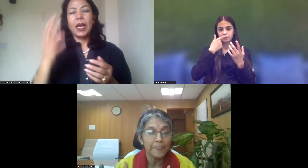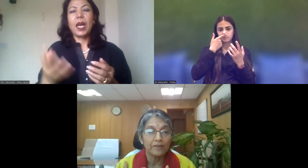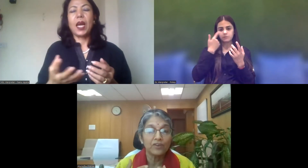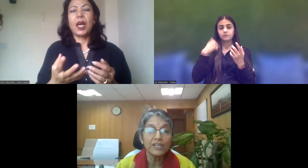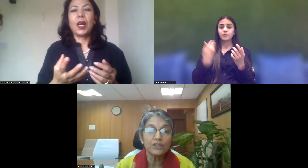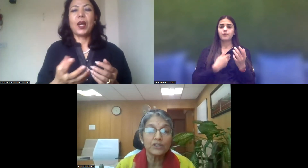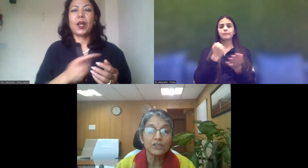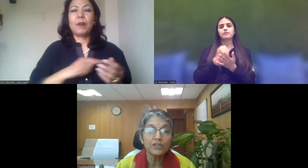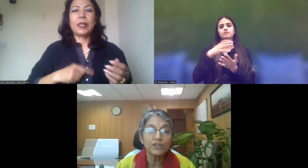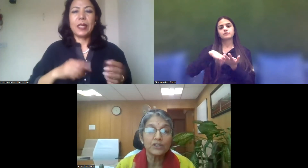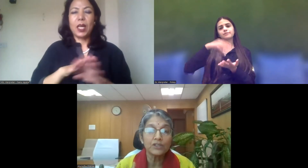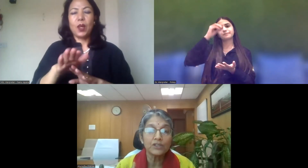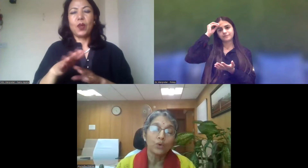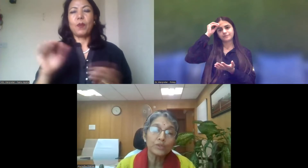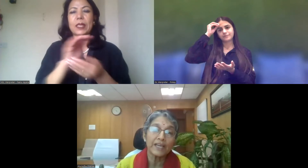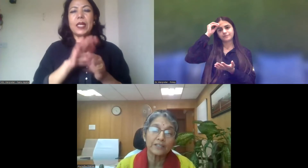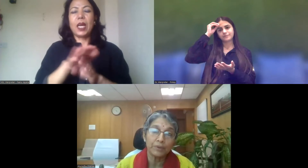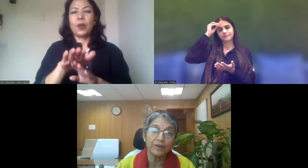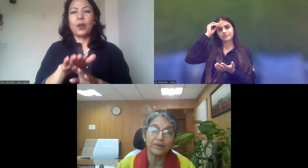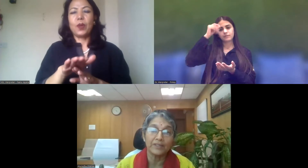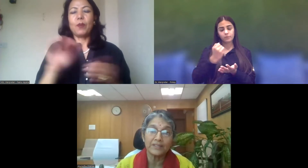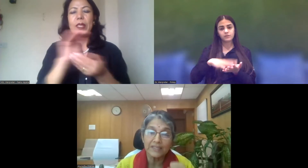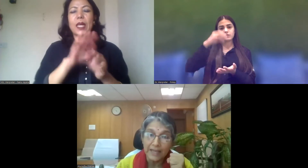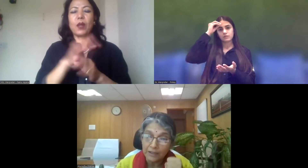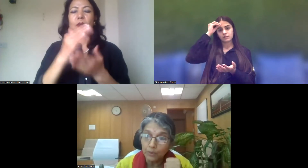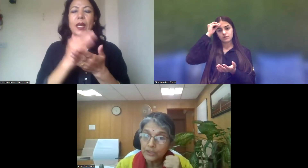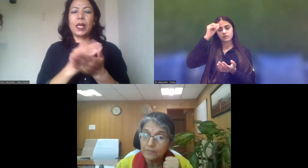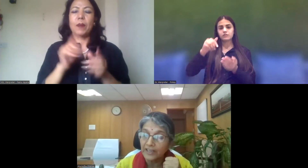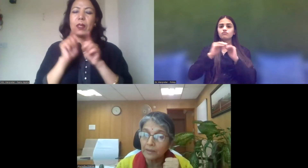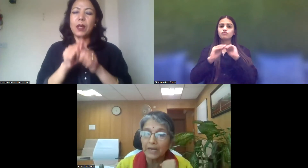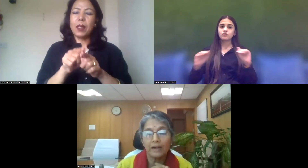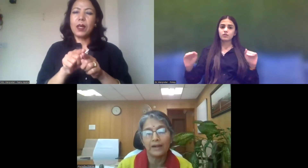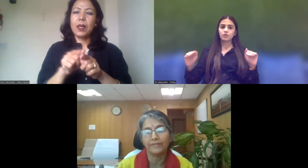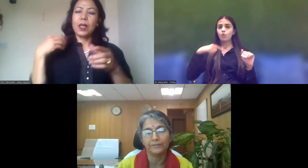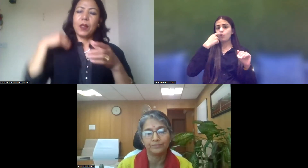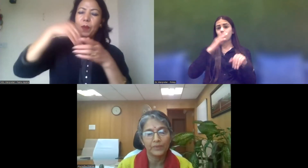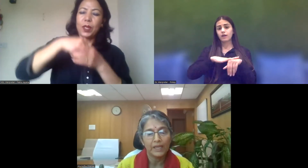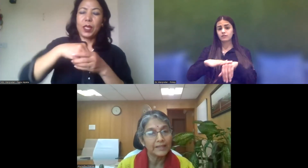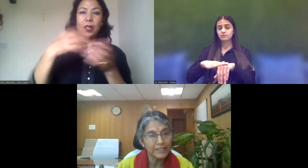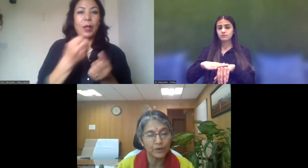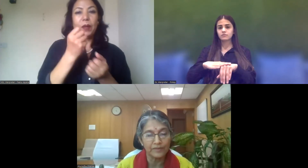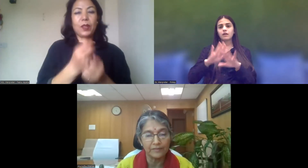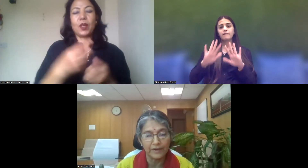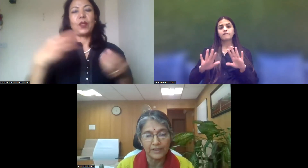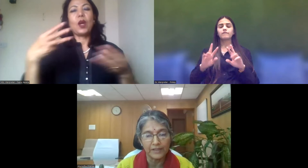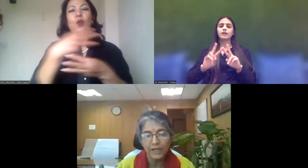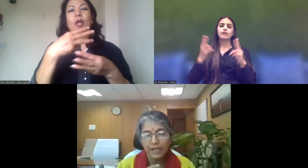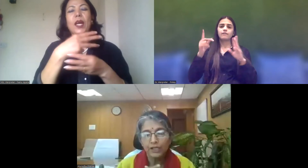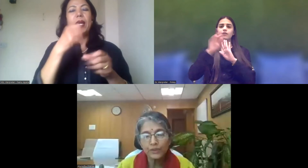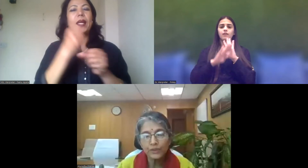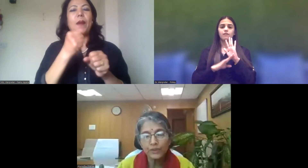learn. We need to learn from these citizens whose experience is at the most fundamental level. And that's what we have